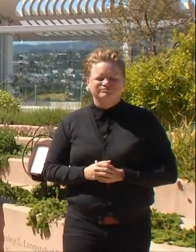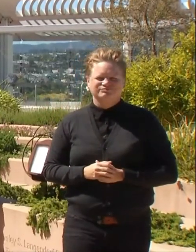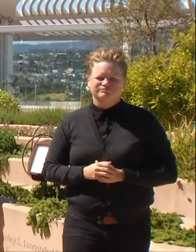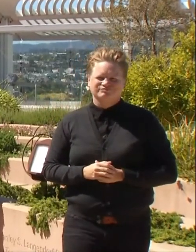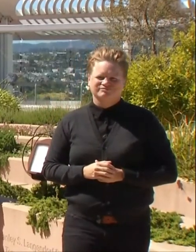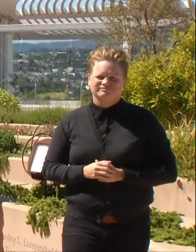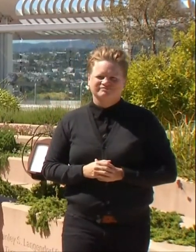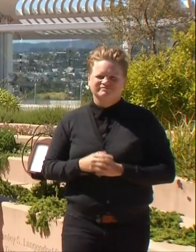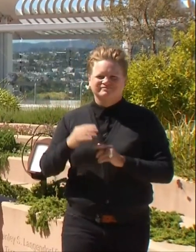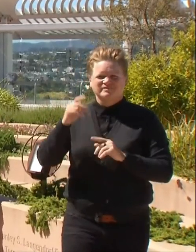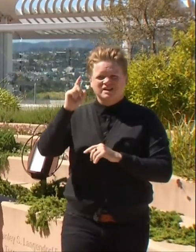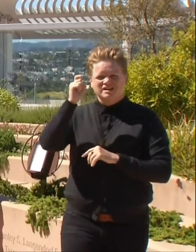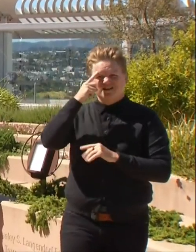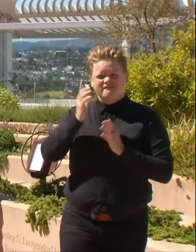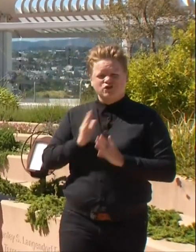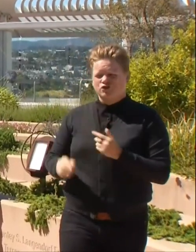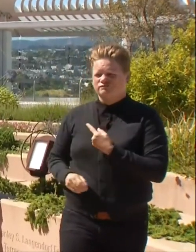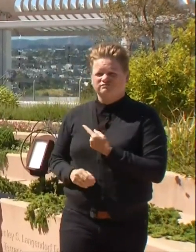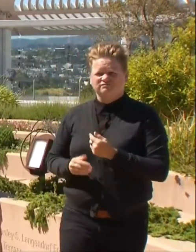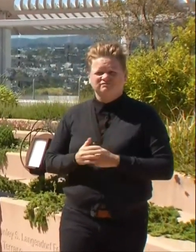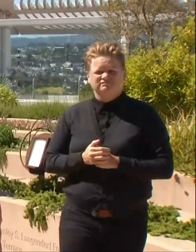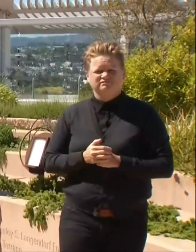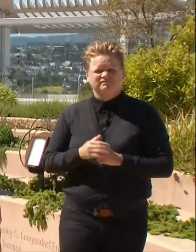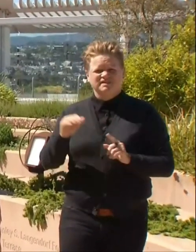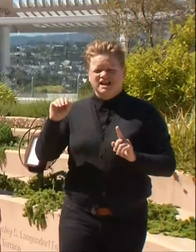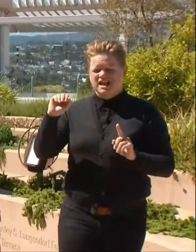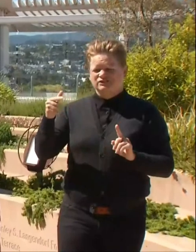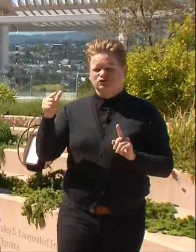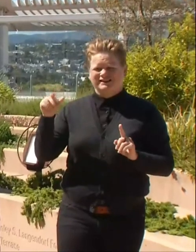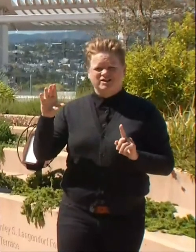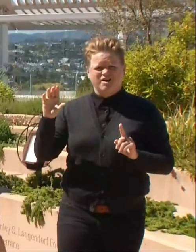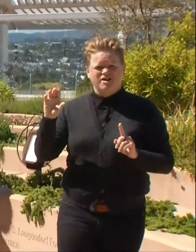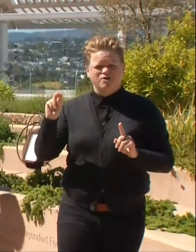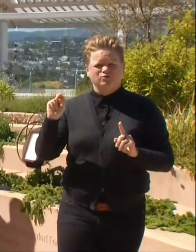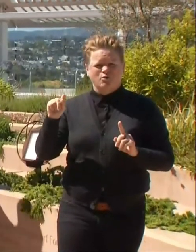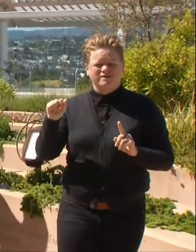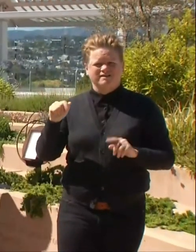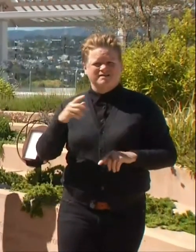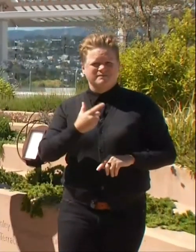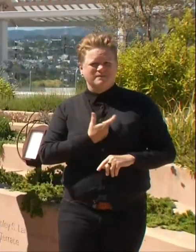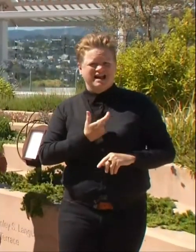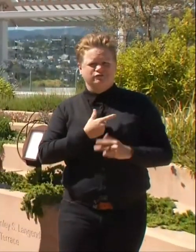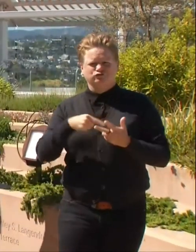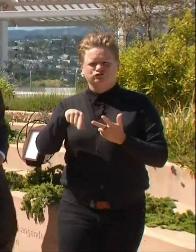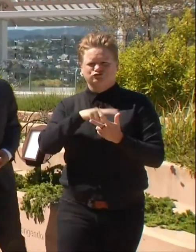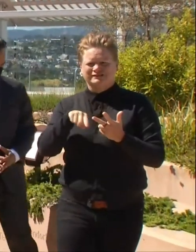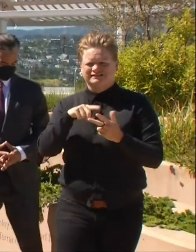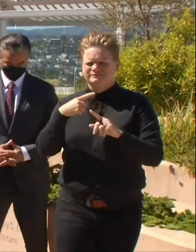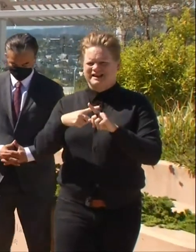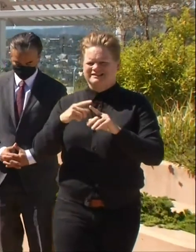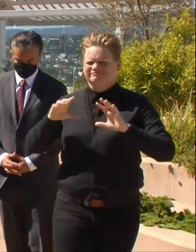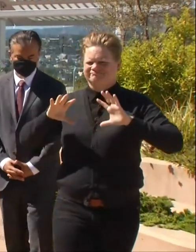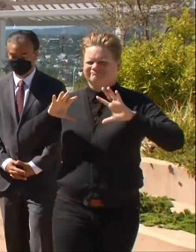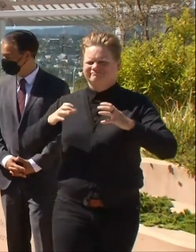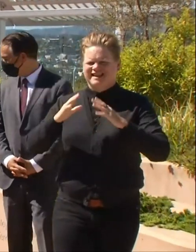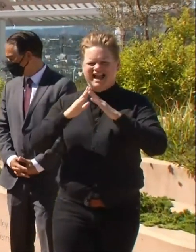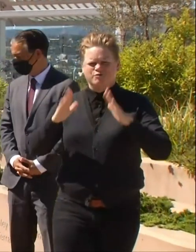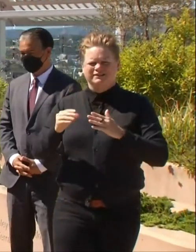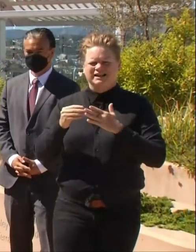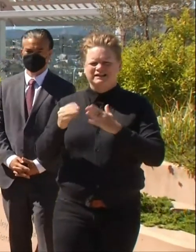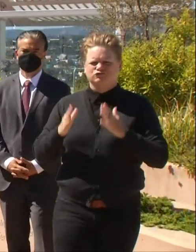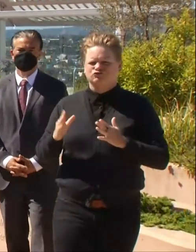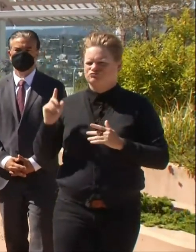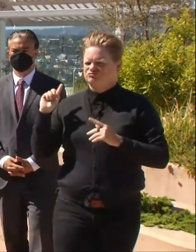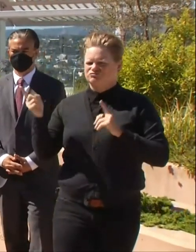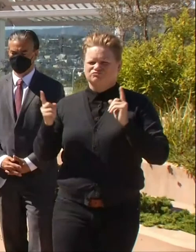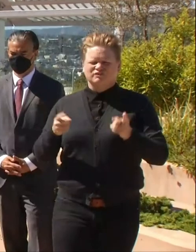Governor Newsom, Attorney General Bonta, Mayor Breen, and hospital leadership and members of the San Francisco General Hospital community